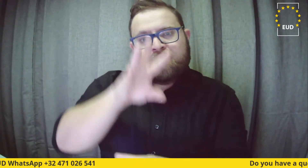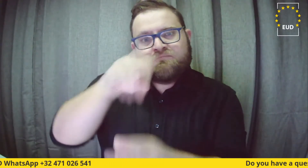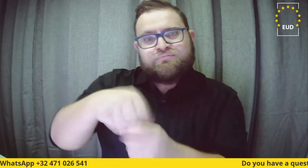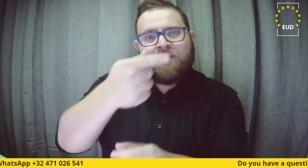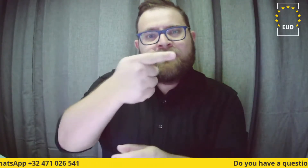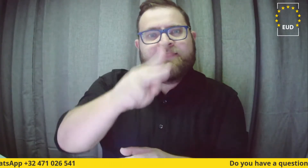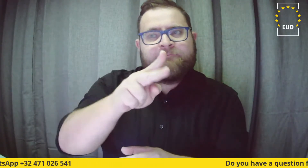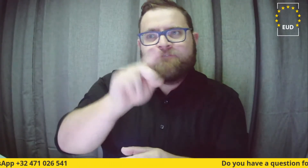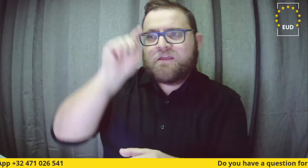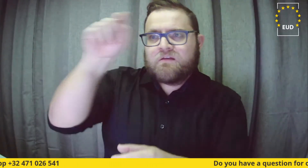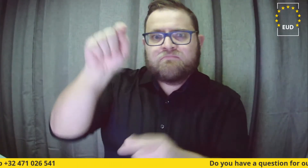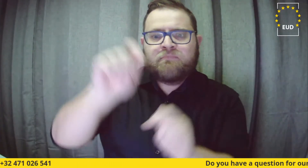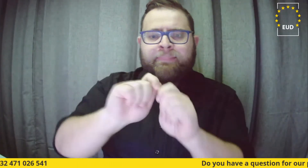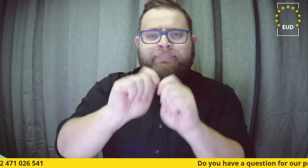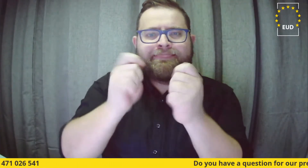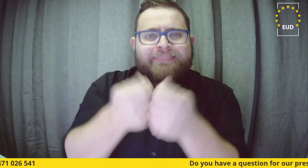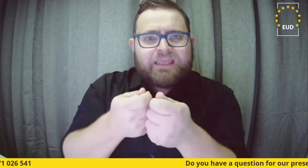presented or interpreted in sign language.